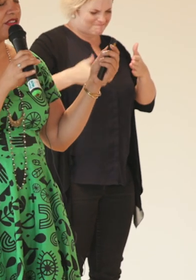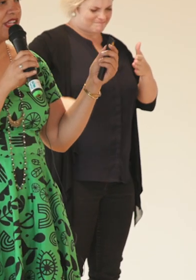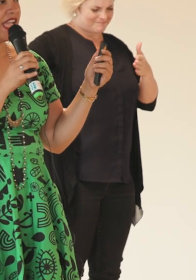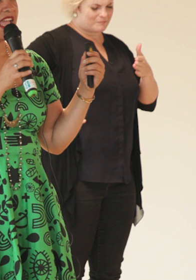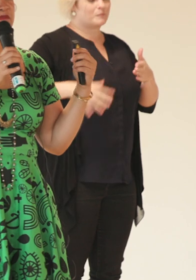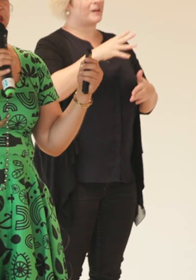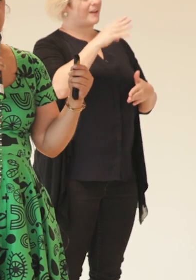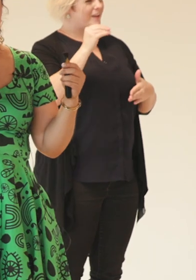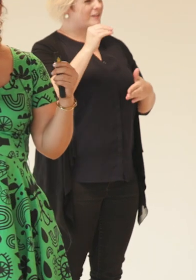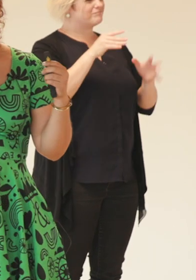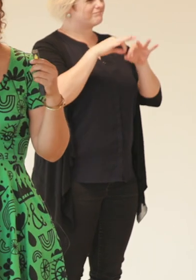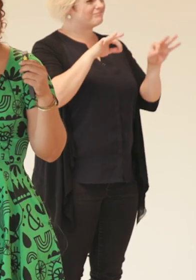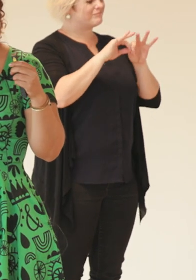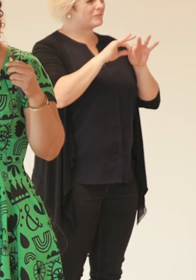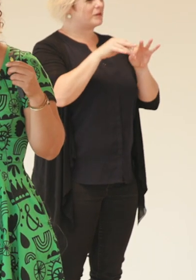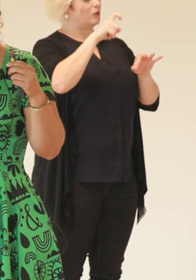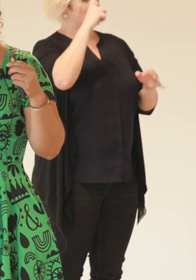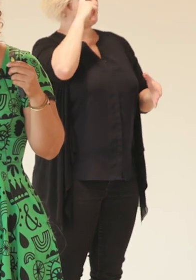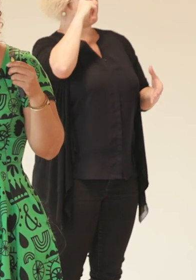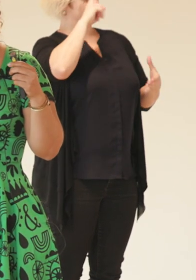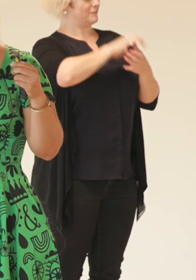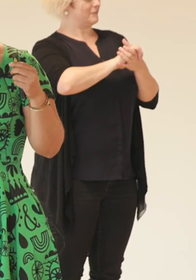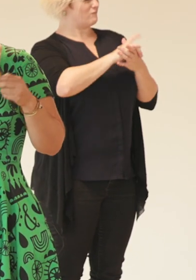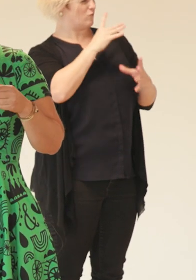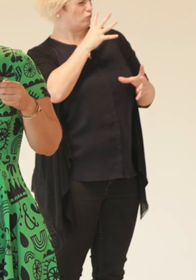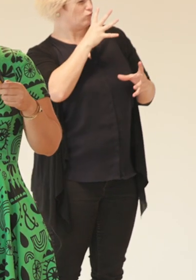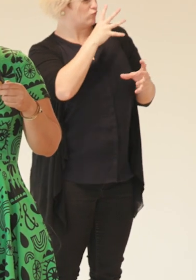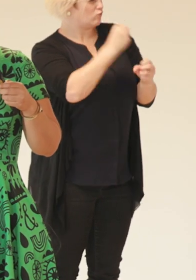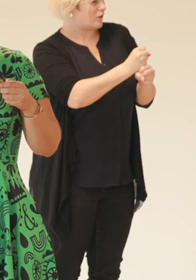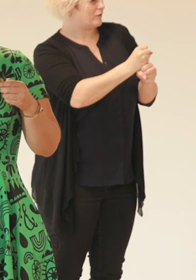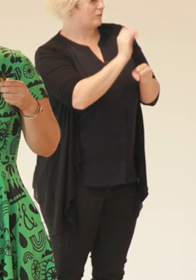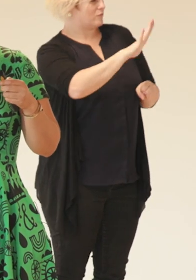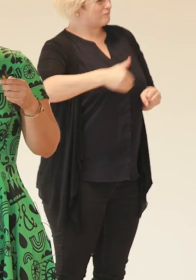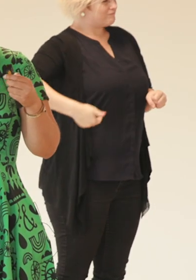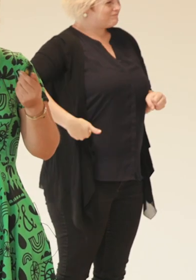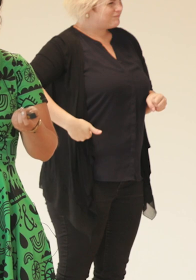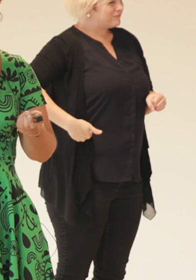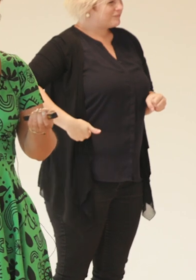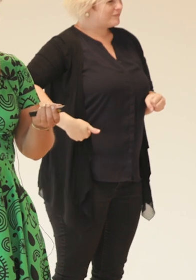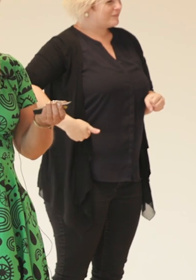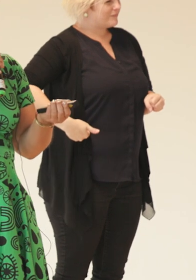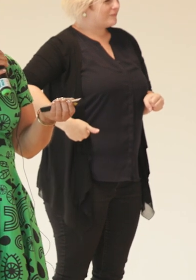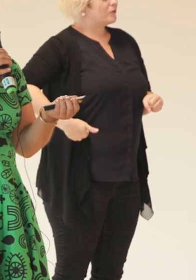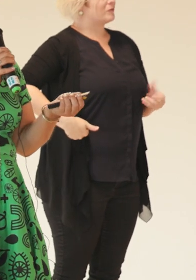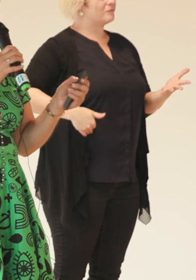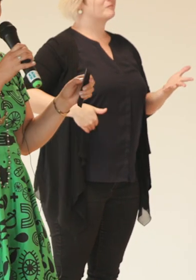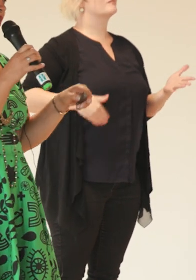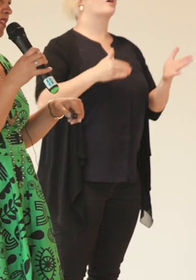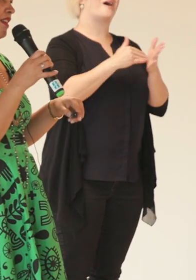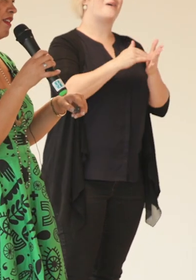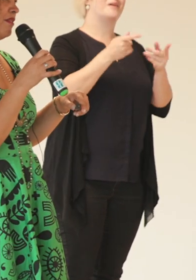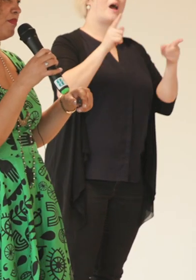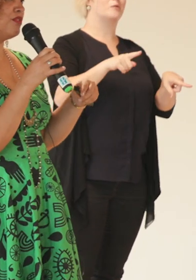you hear and believe that what you're, that this is really the right thing, because we're so used to